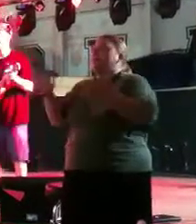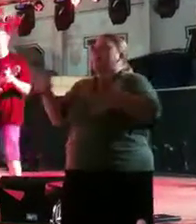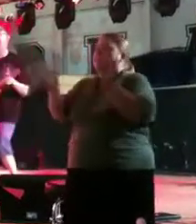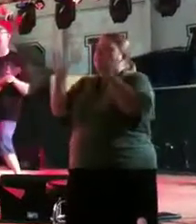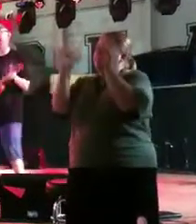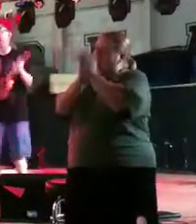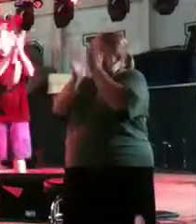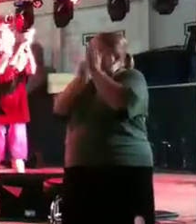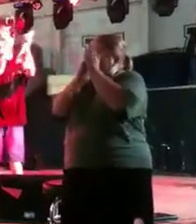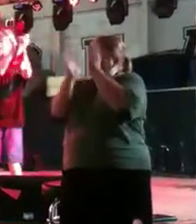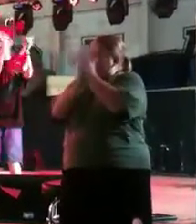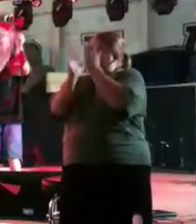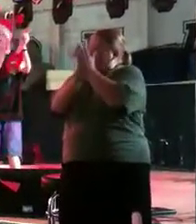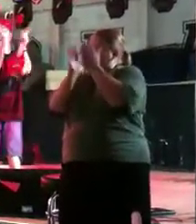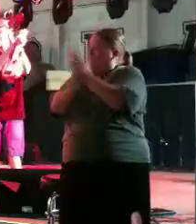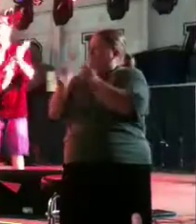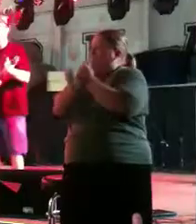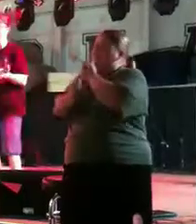Everybody clap your hands.